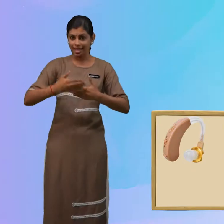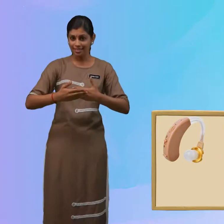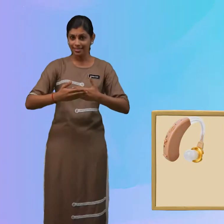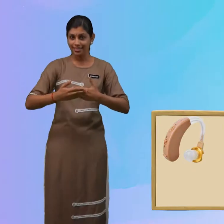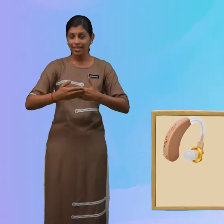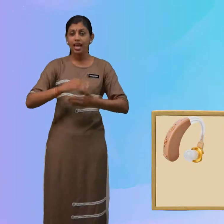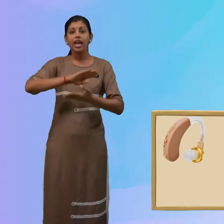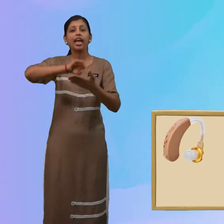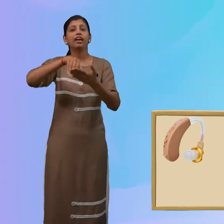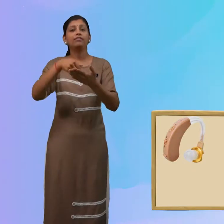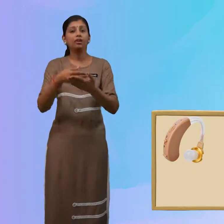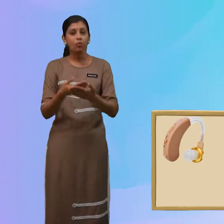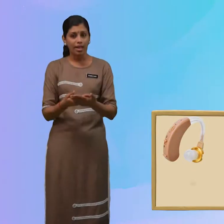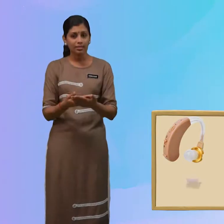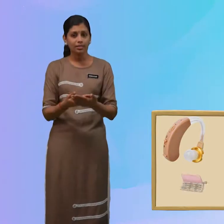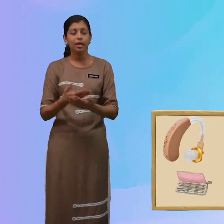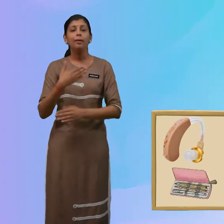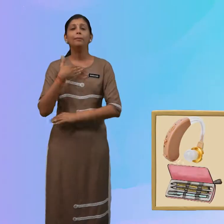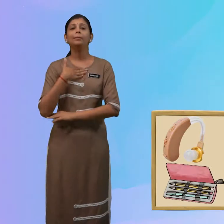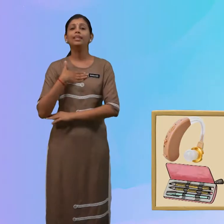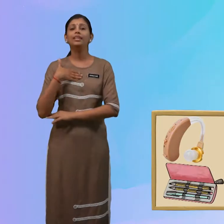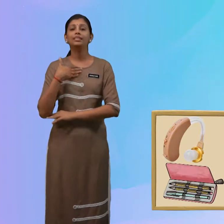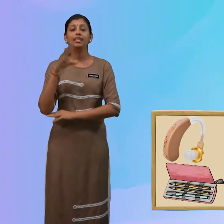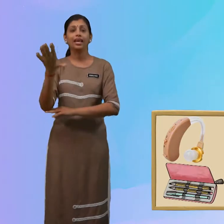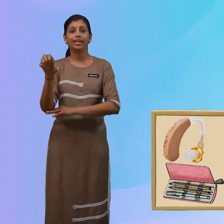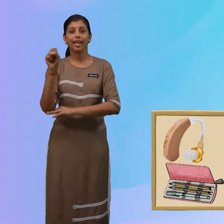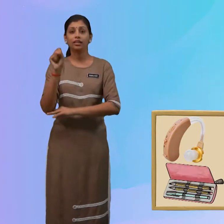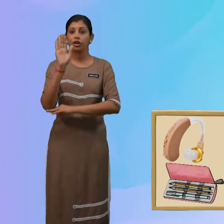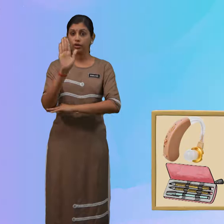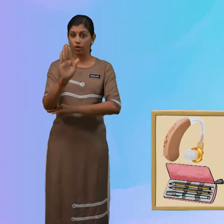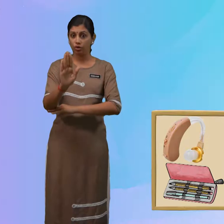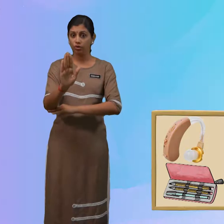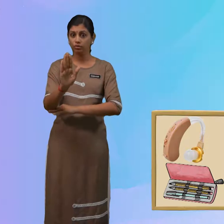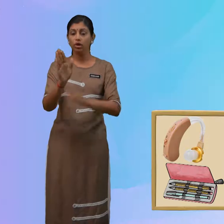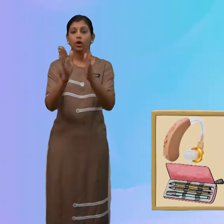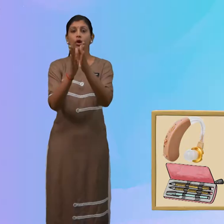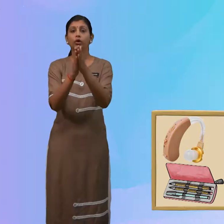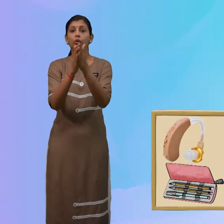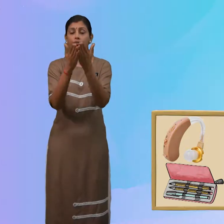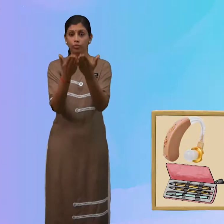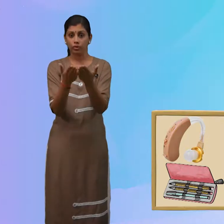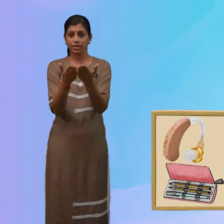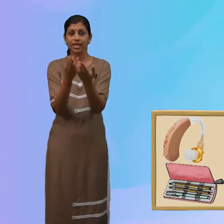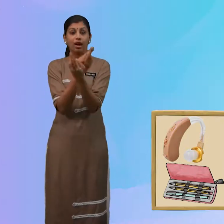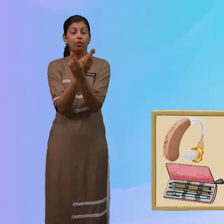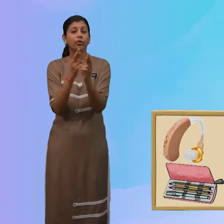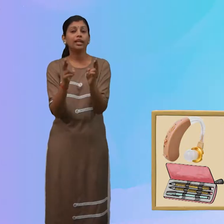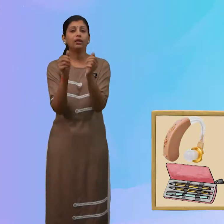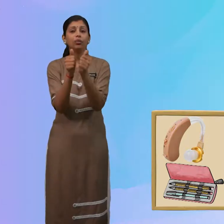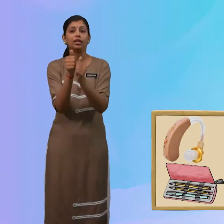Next, everyone, please get your notebook ready with